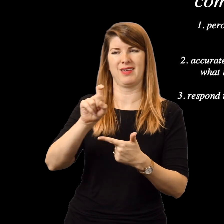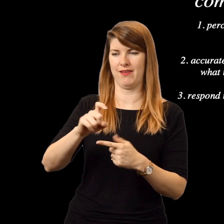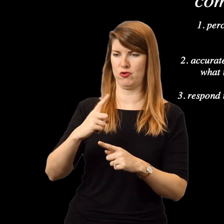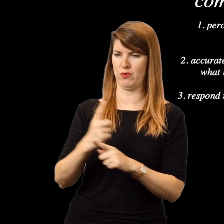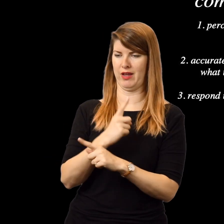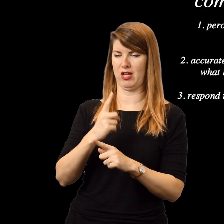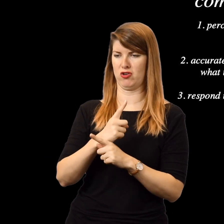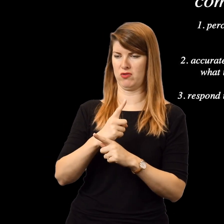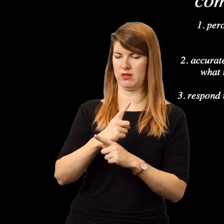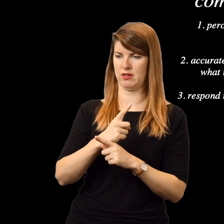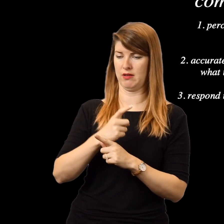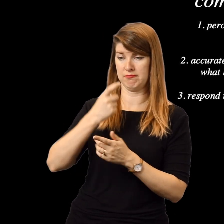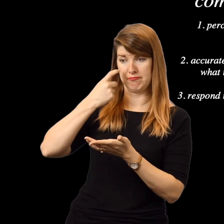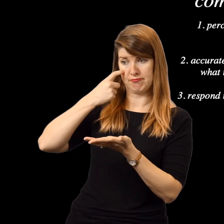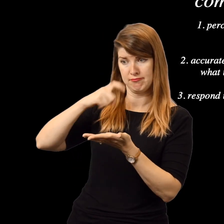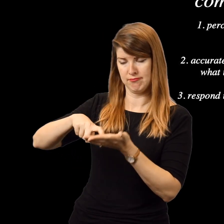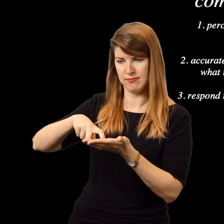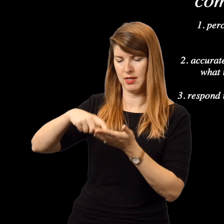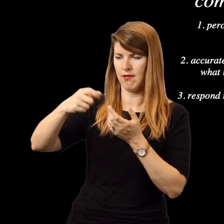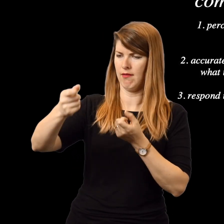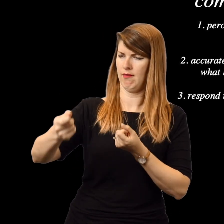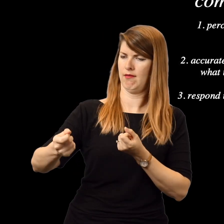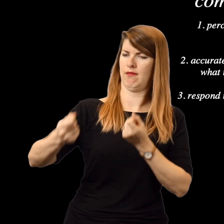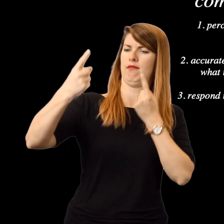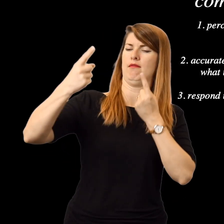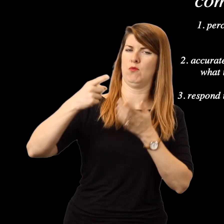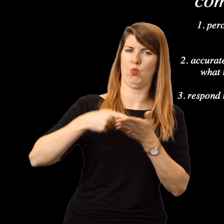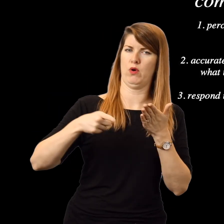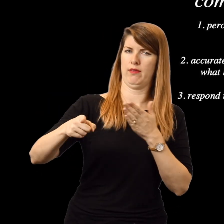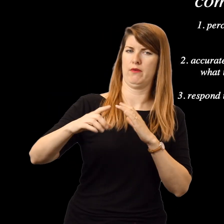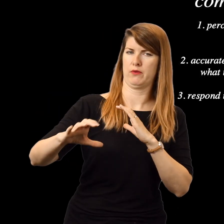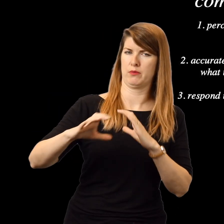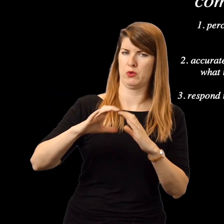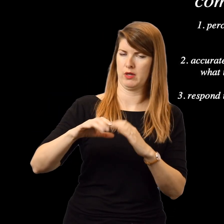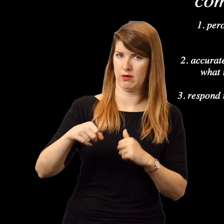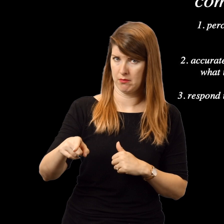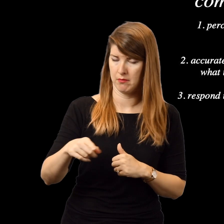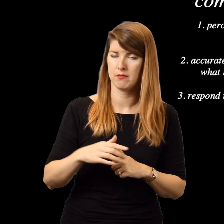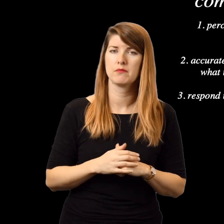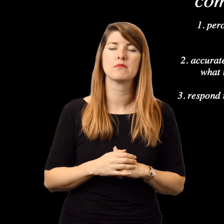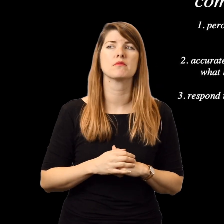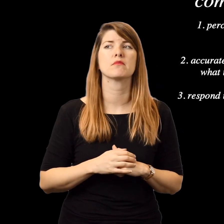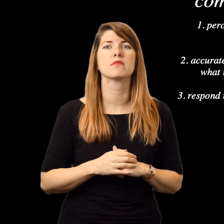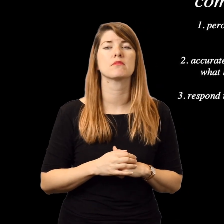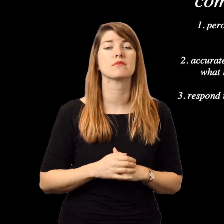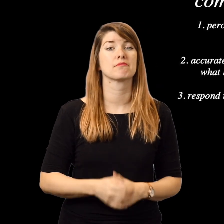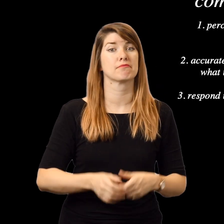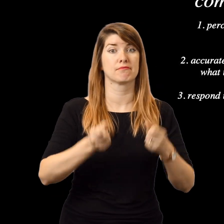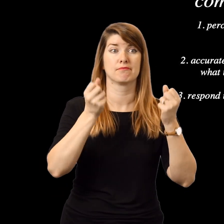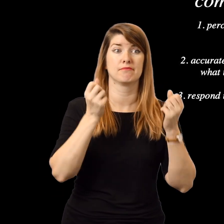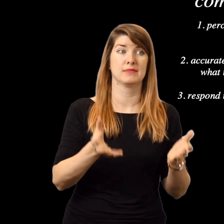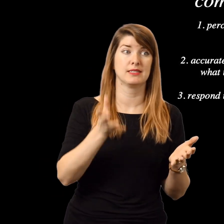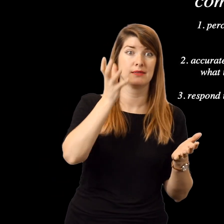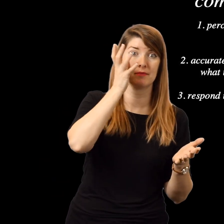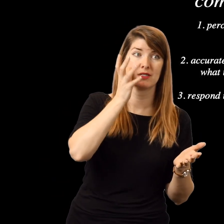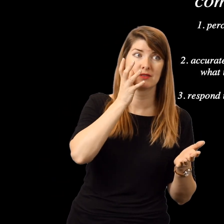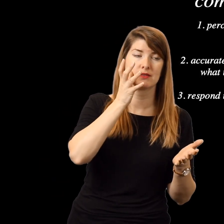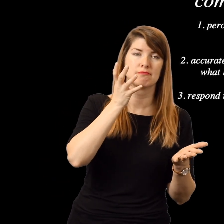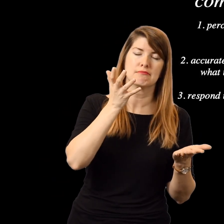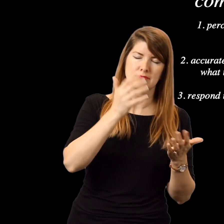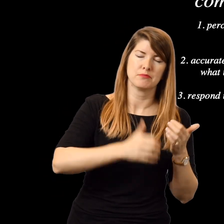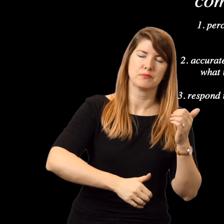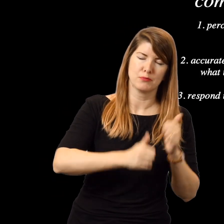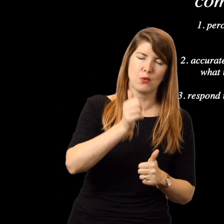Second is you have to accurately perceive it, and you have to understand what's being communicated. Many parents,